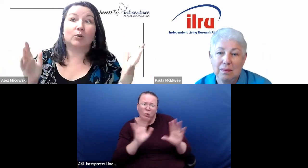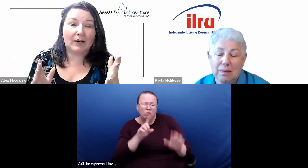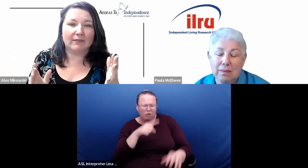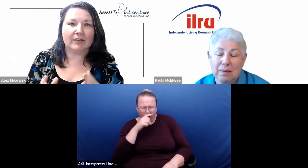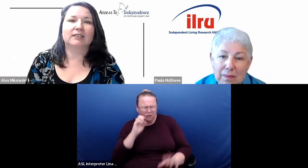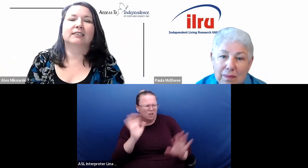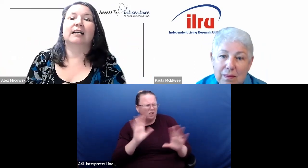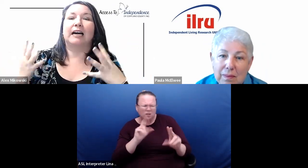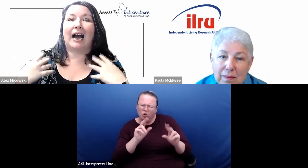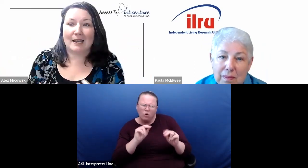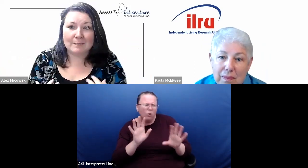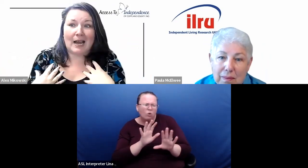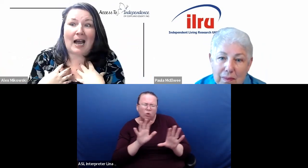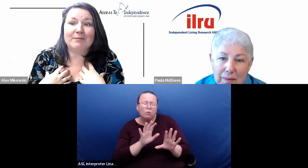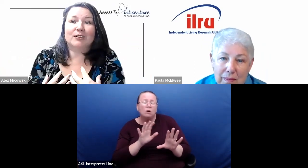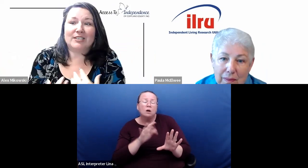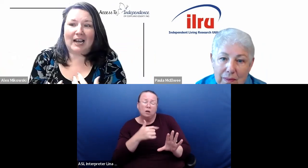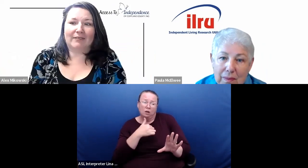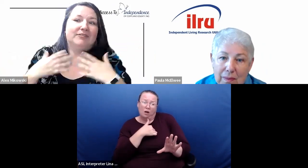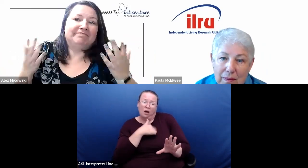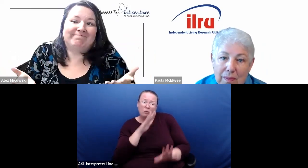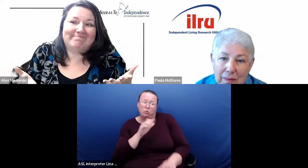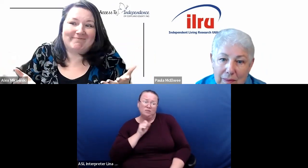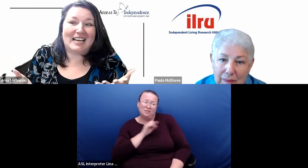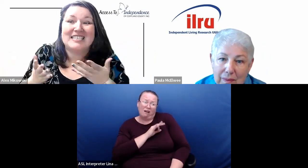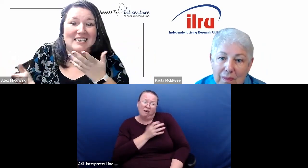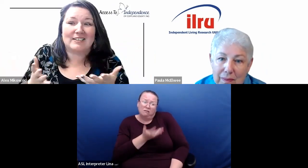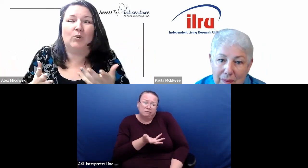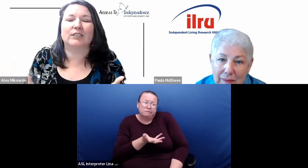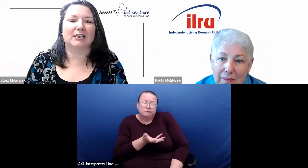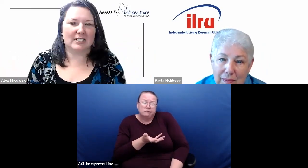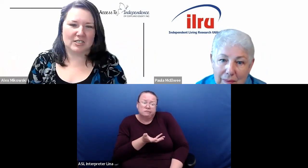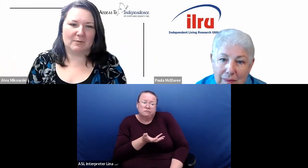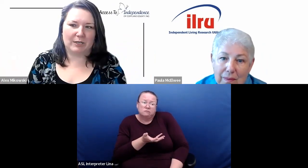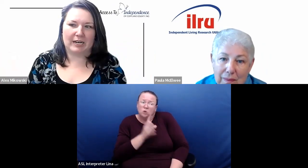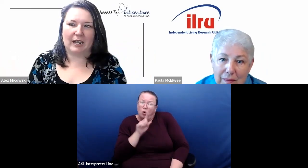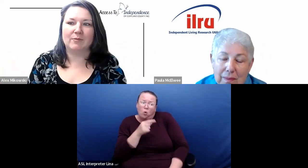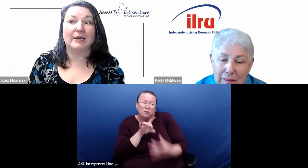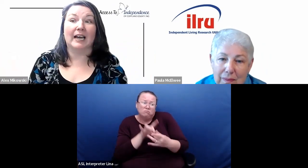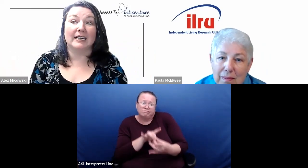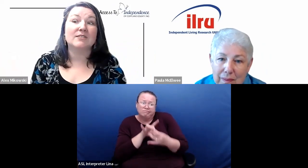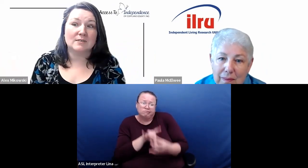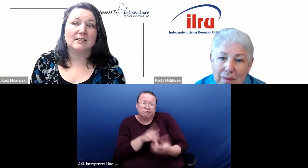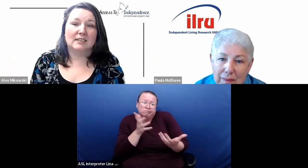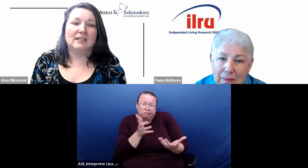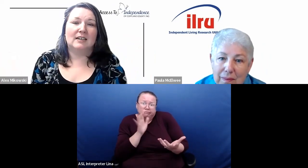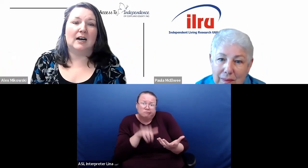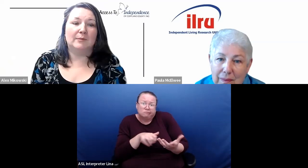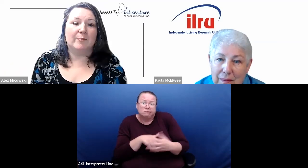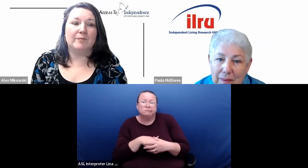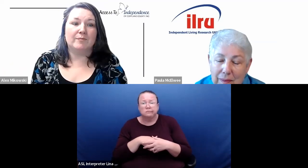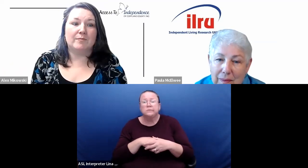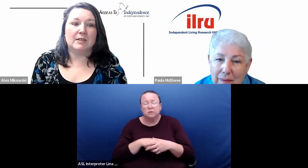or you're whatever. I'm your staff. That's the only relationship we can have. But yeah, it's